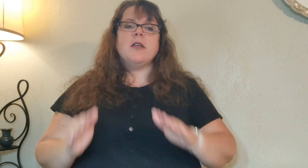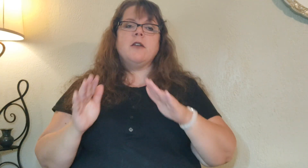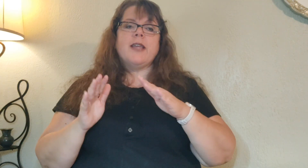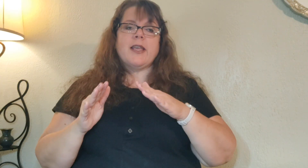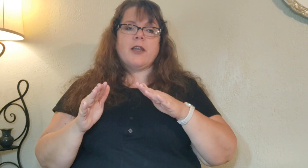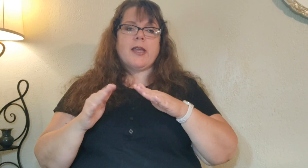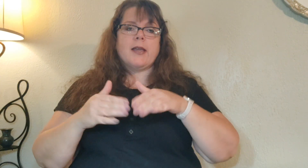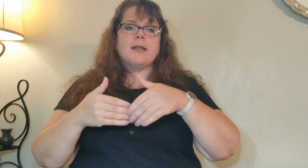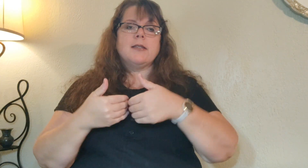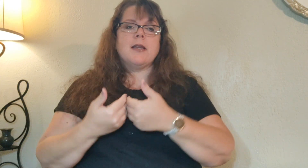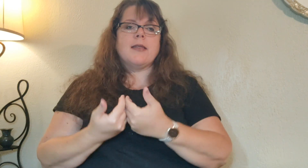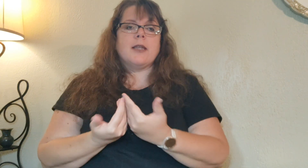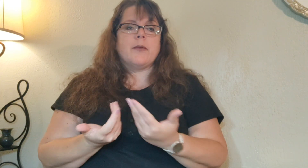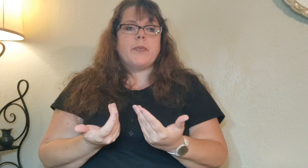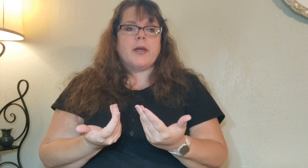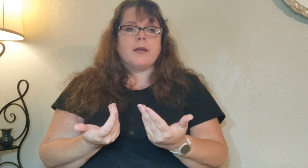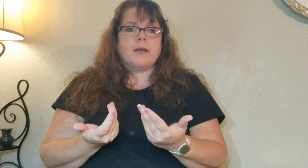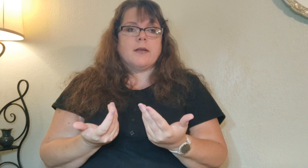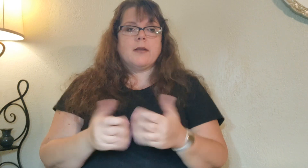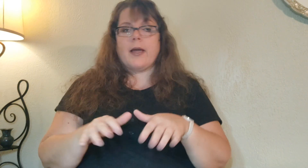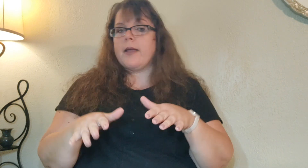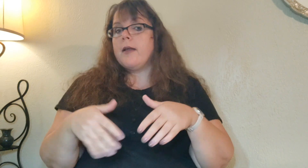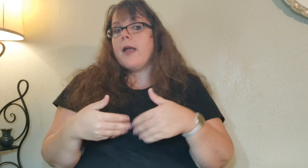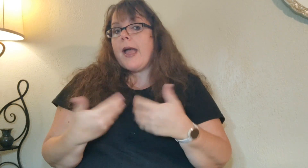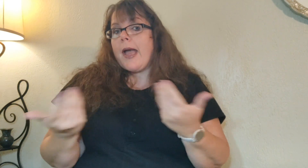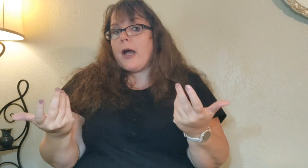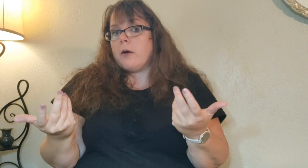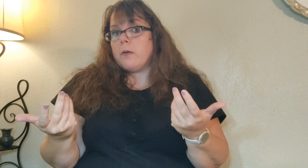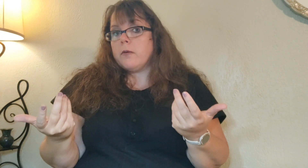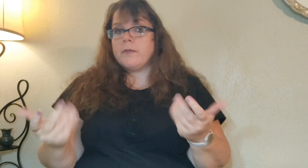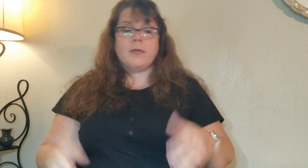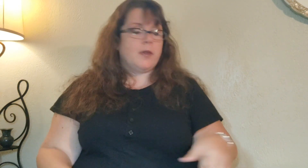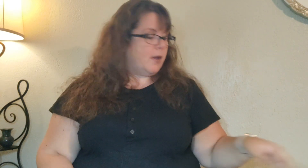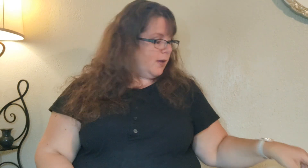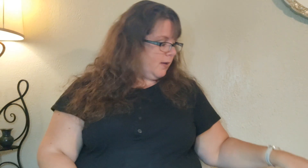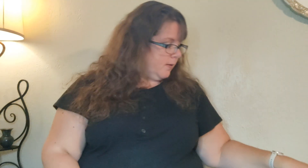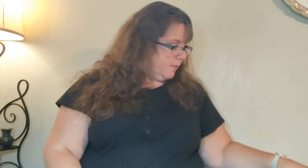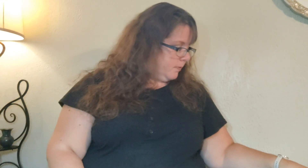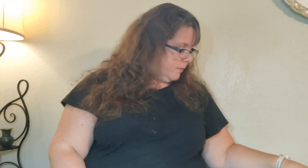you take your hands and then a bend, like how.